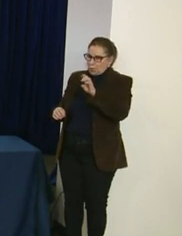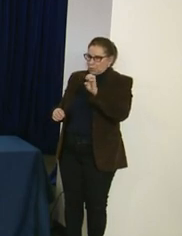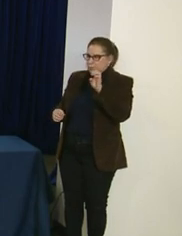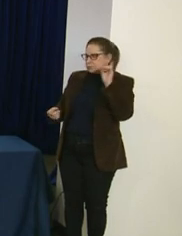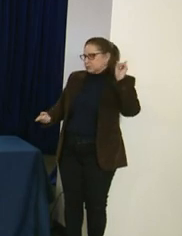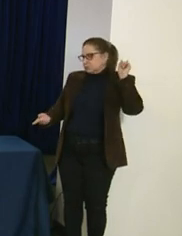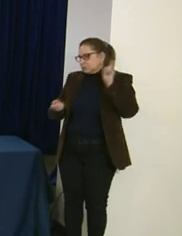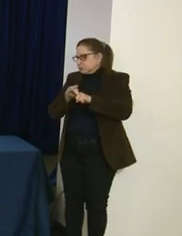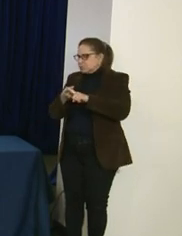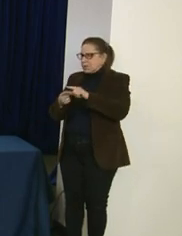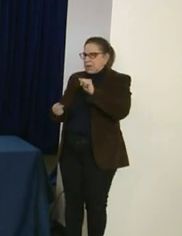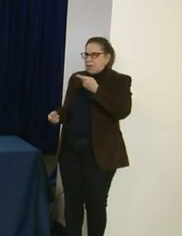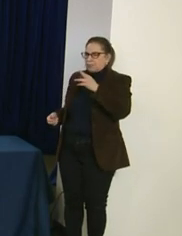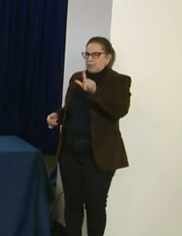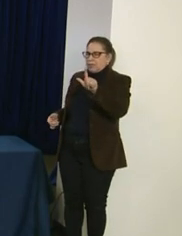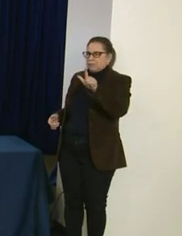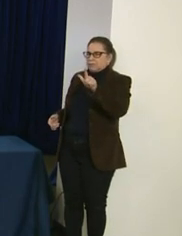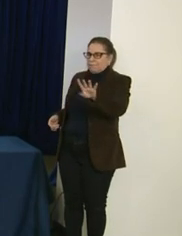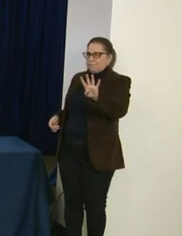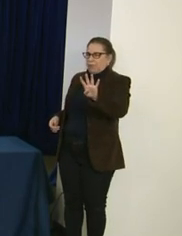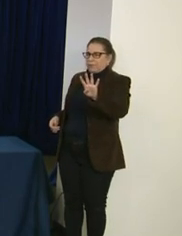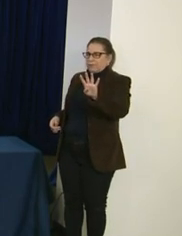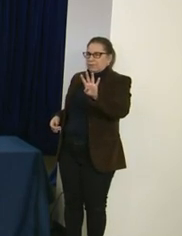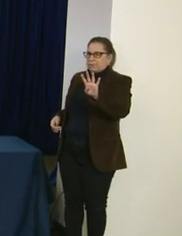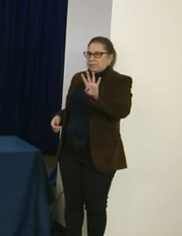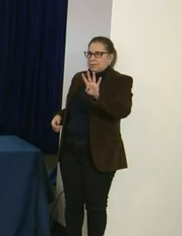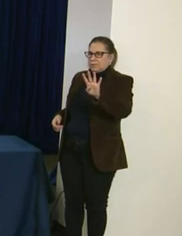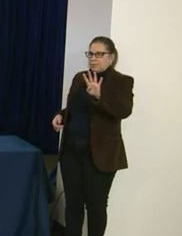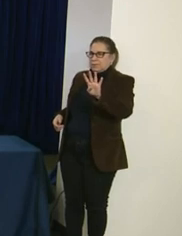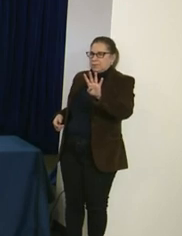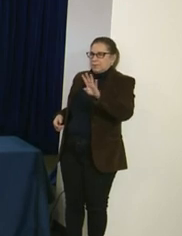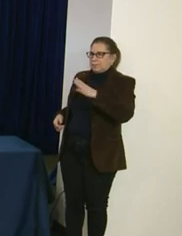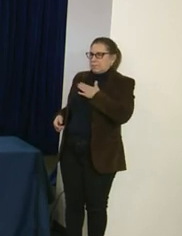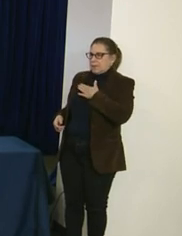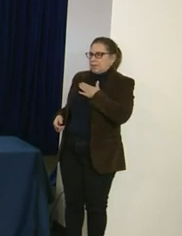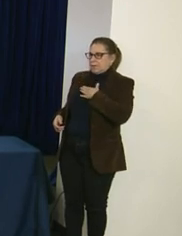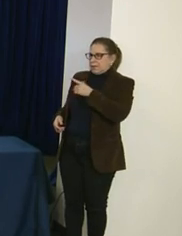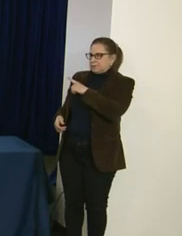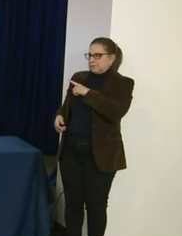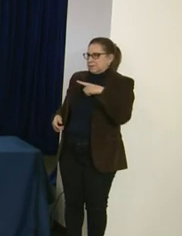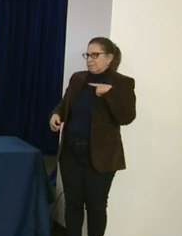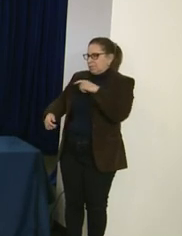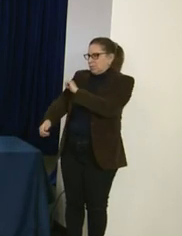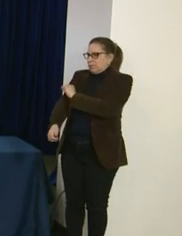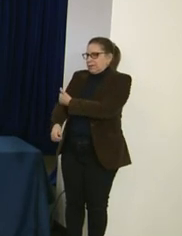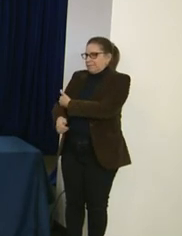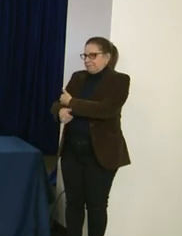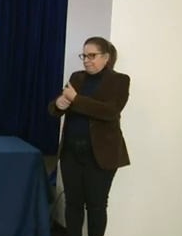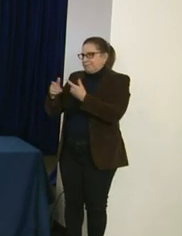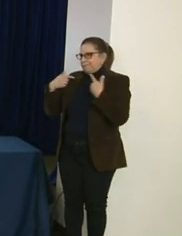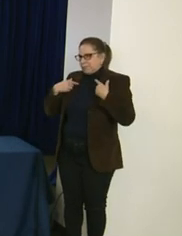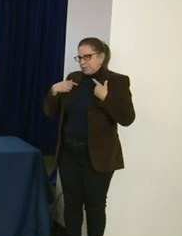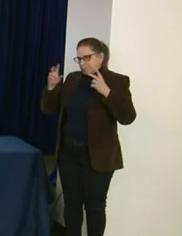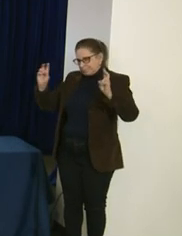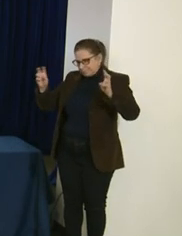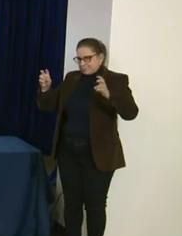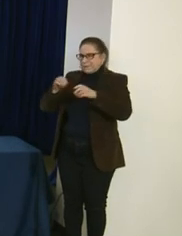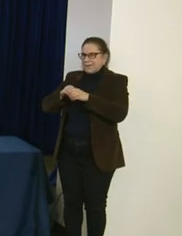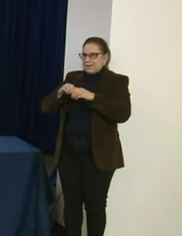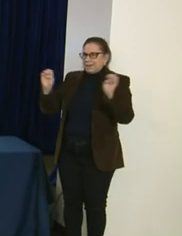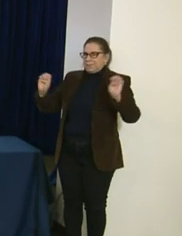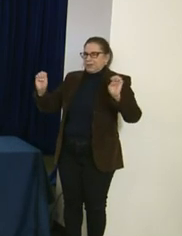through my current legislative authority. If we need to, we will go to the council